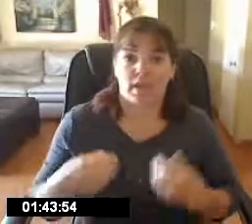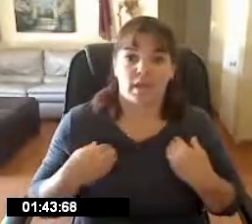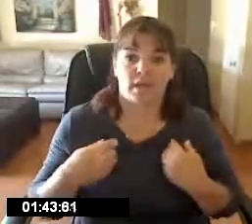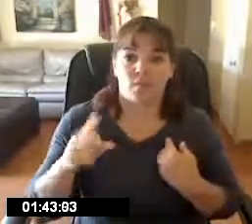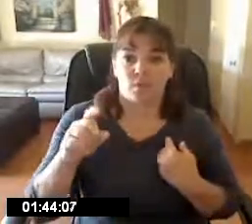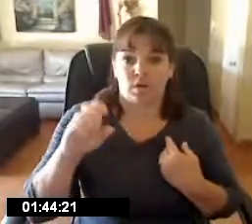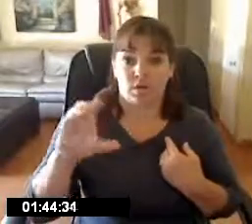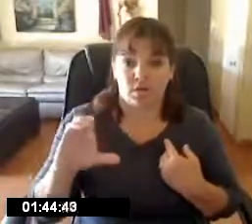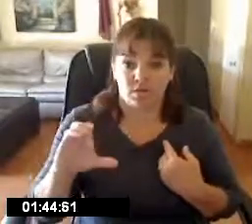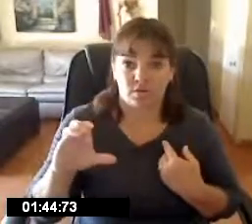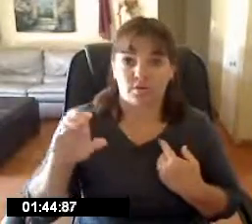the test.